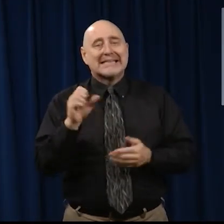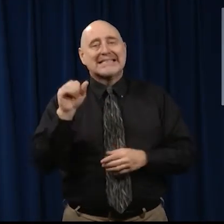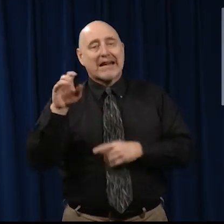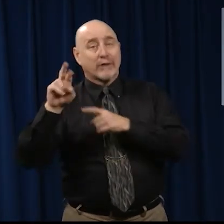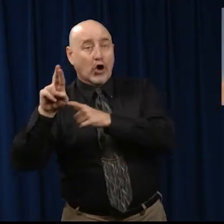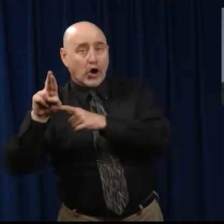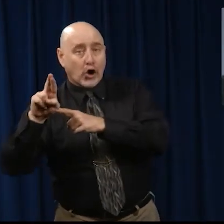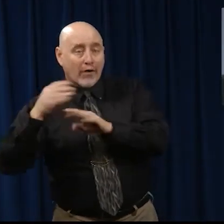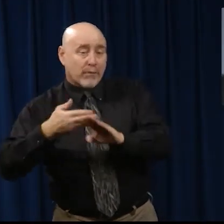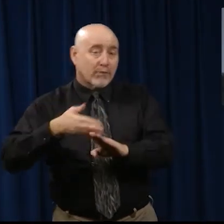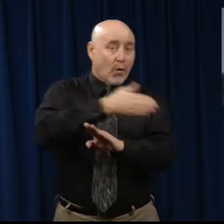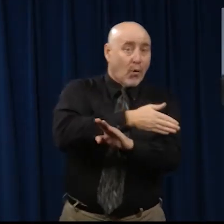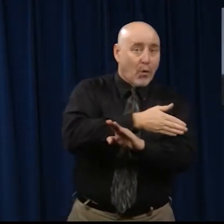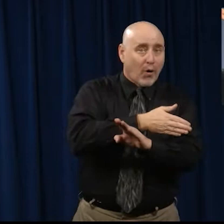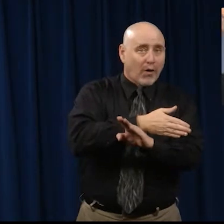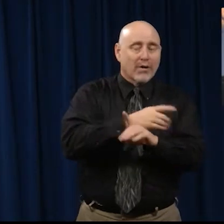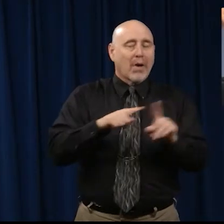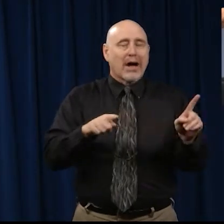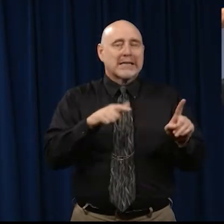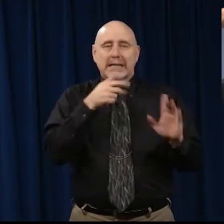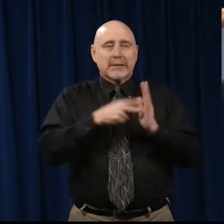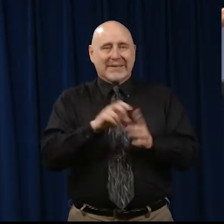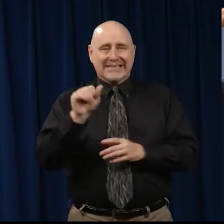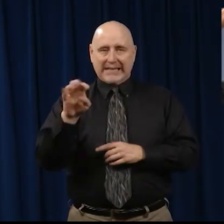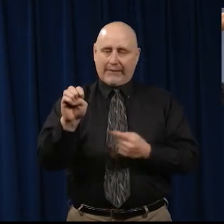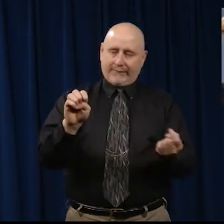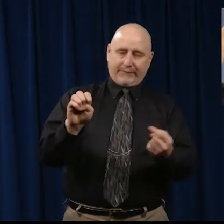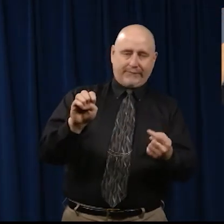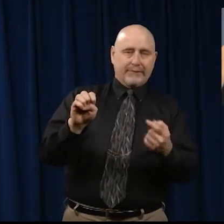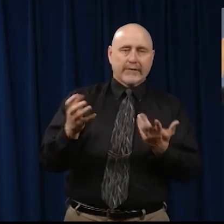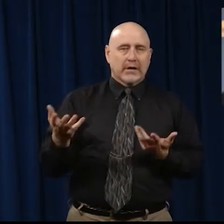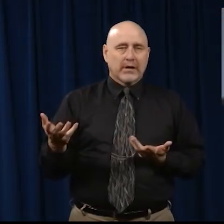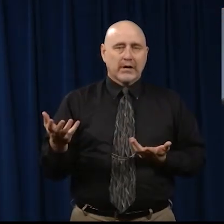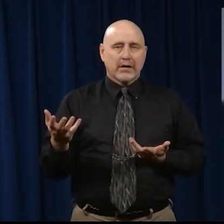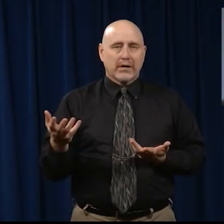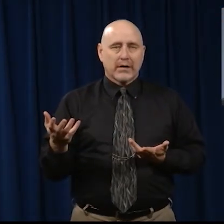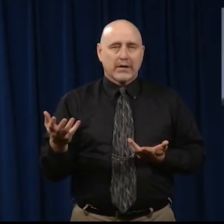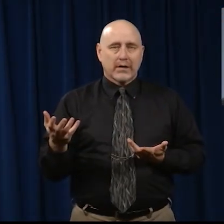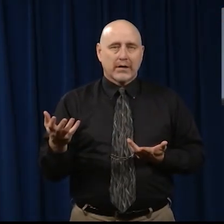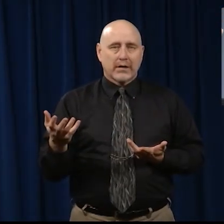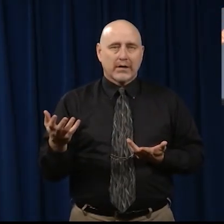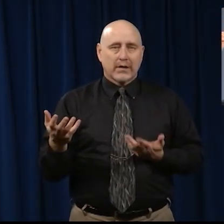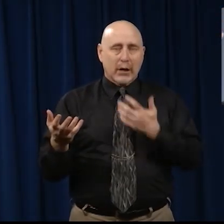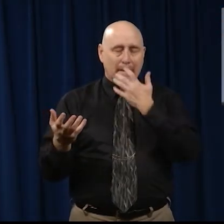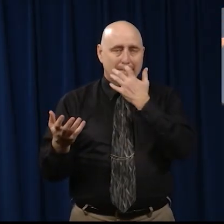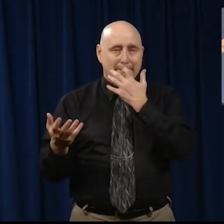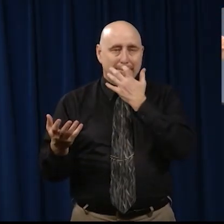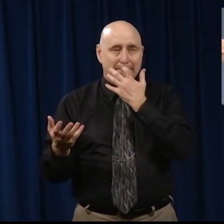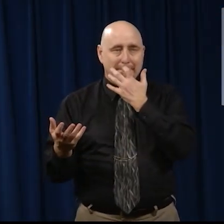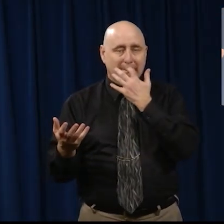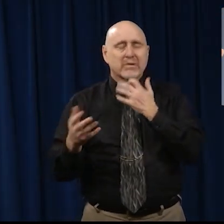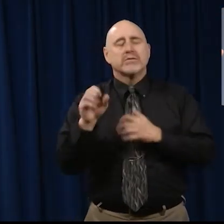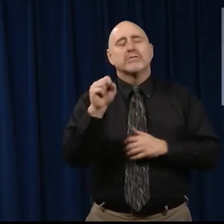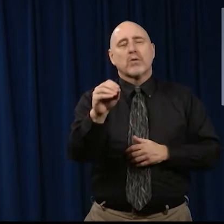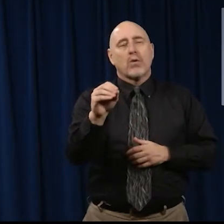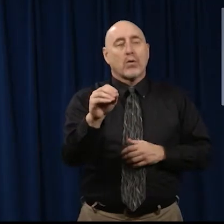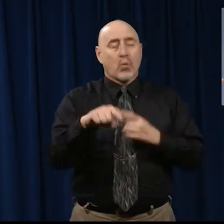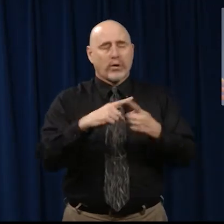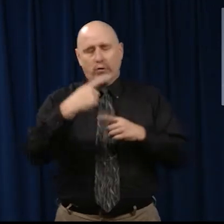might mean that it's safer than what you were doing, but that absolutely doesn't mean that it's safe at all. So